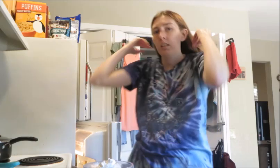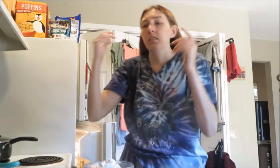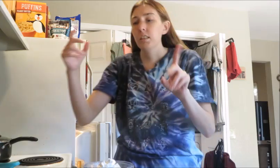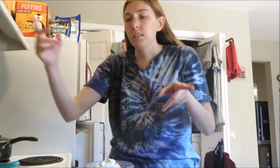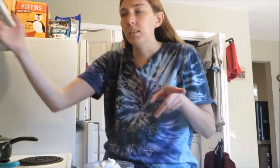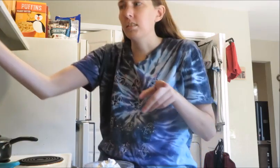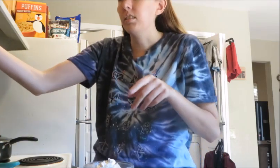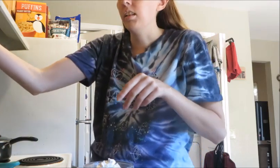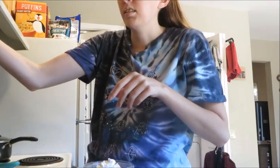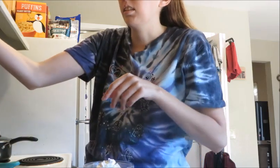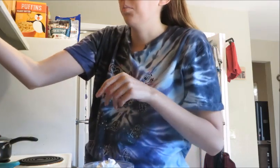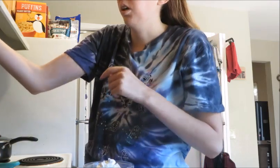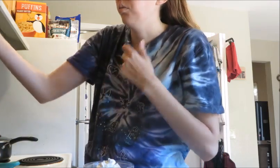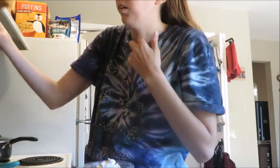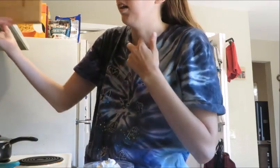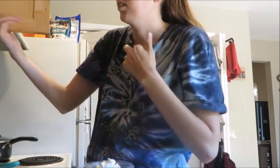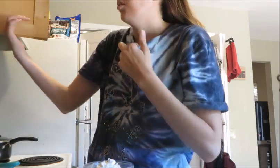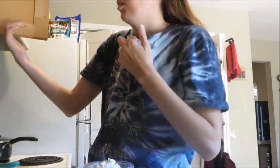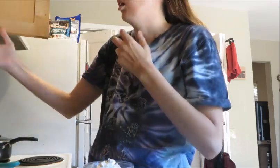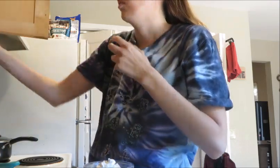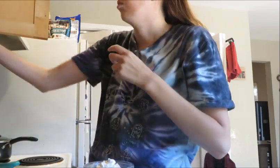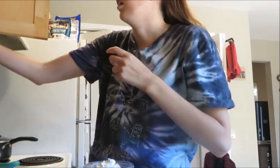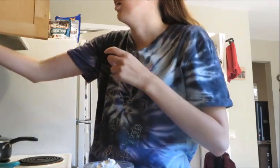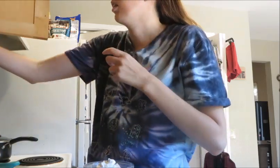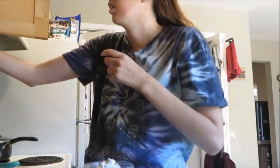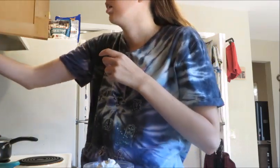And technically that's not the last thing I top it off with. I top it off with